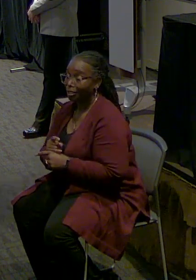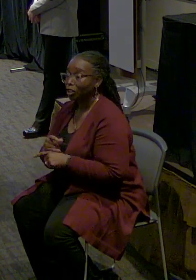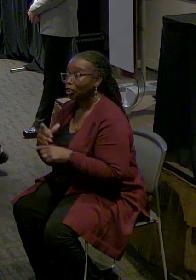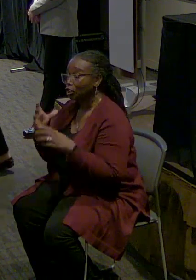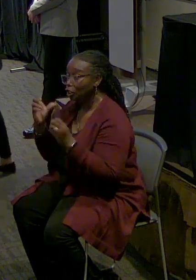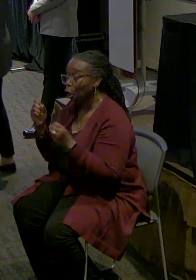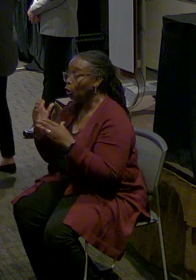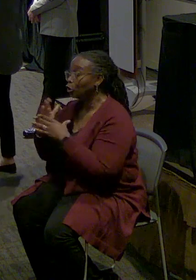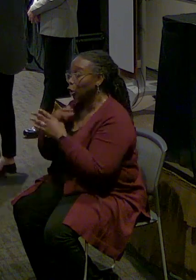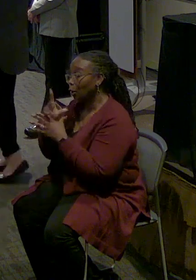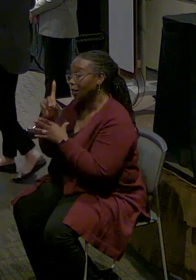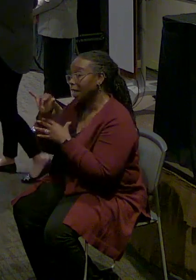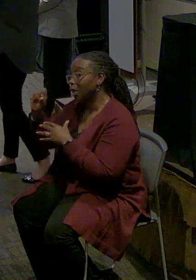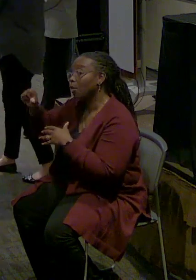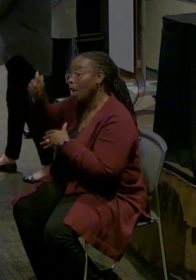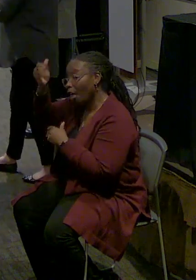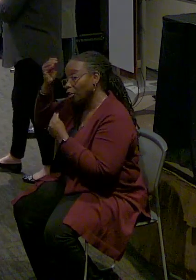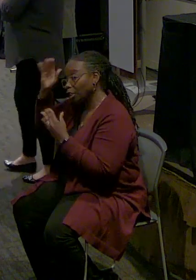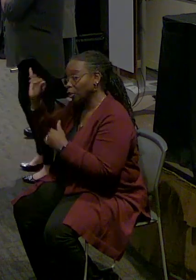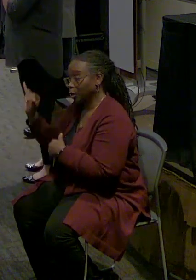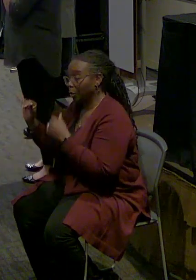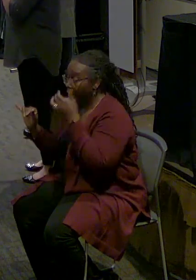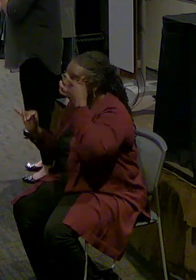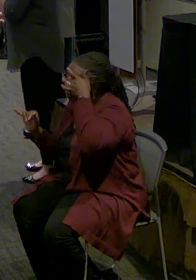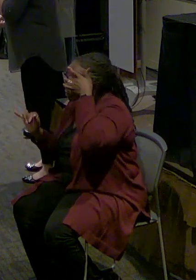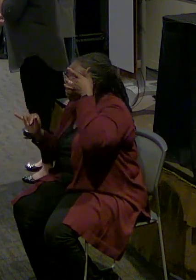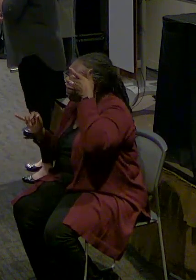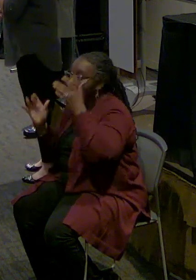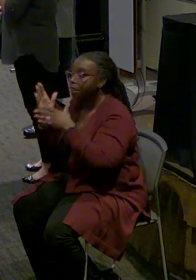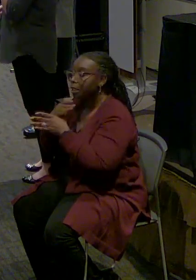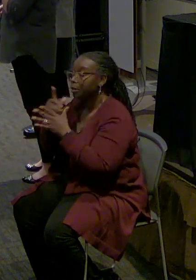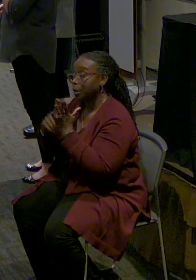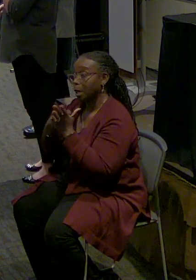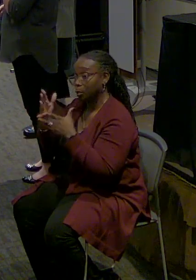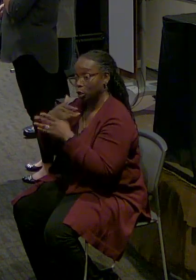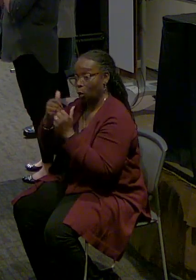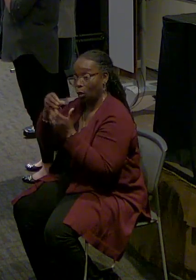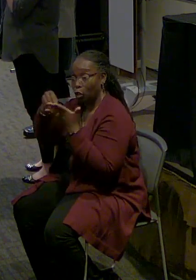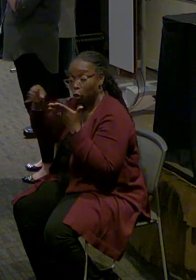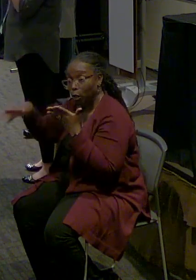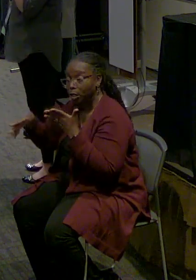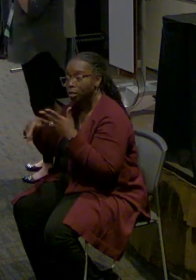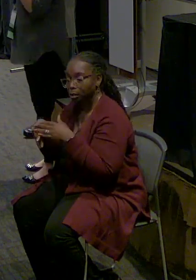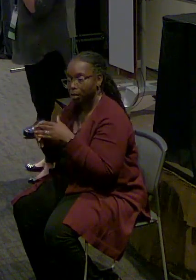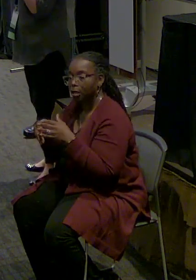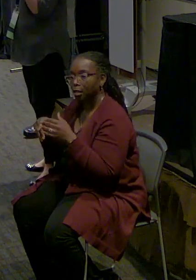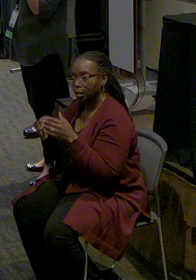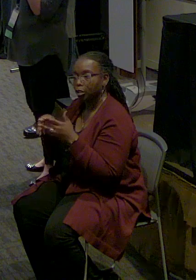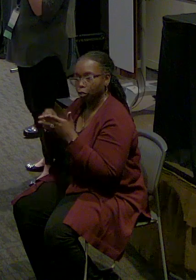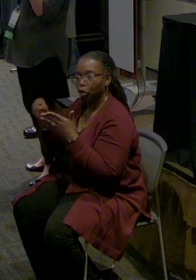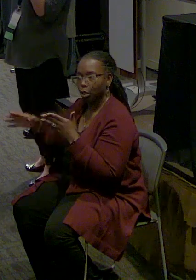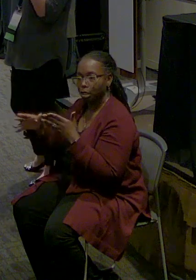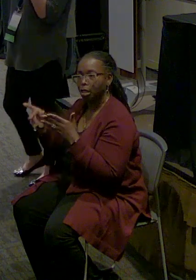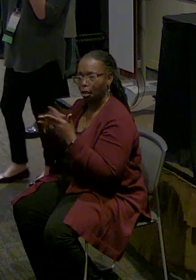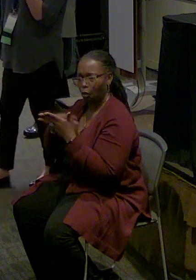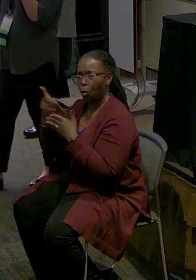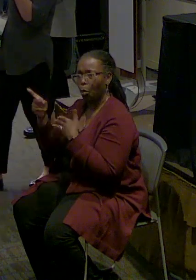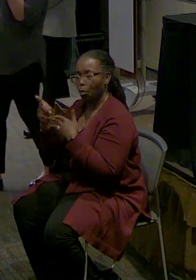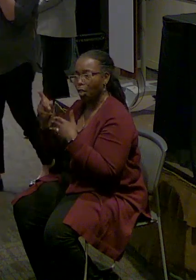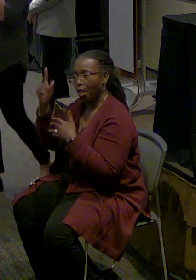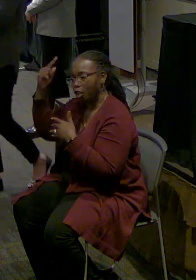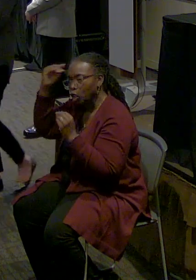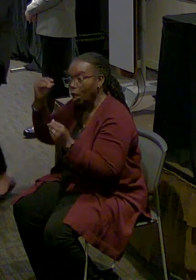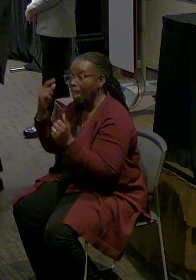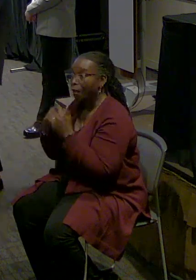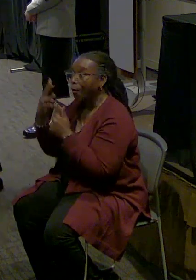So sharing the data with other teachers as well. Sometimes you share it with the students. Students have gotten programmed to believe if